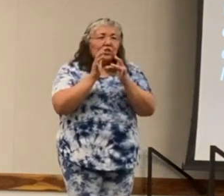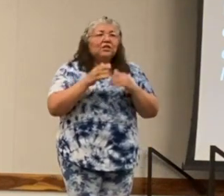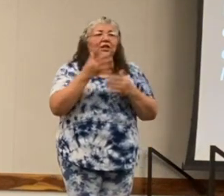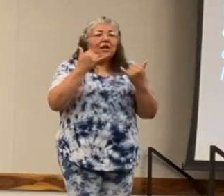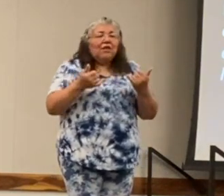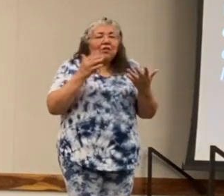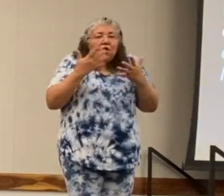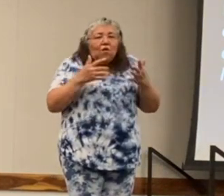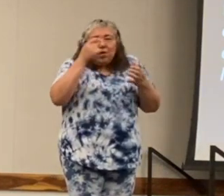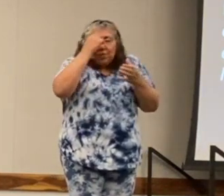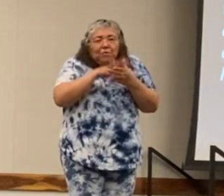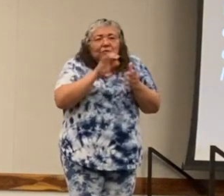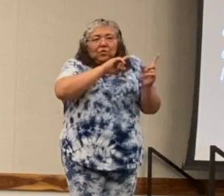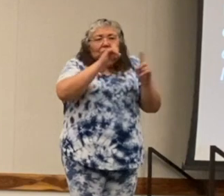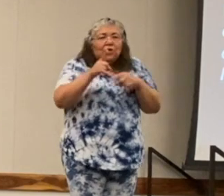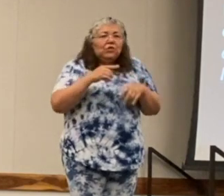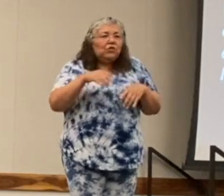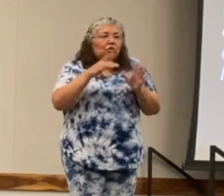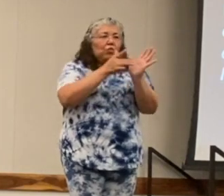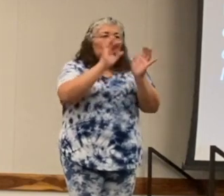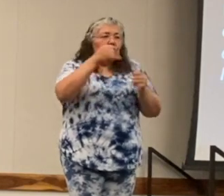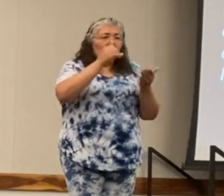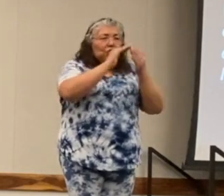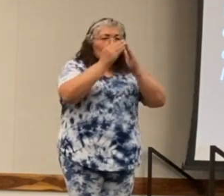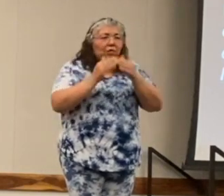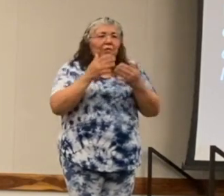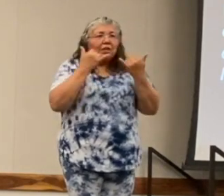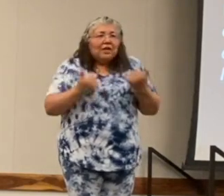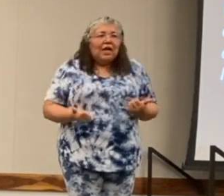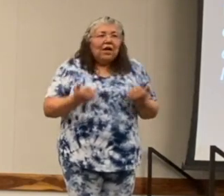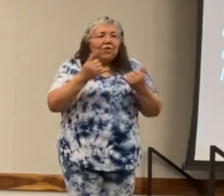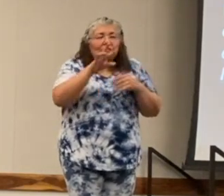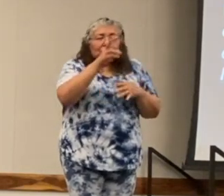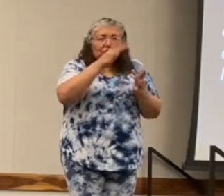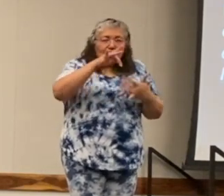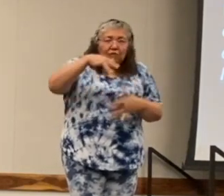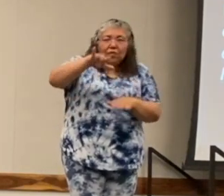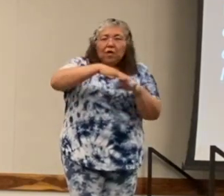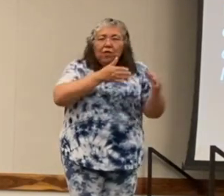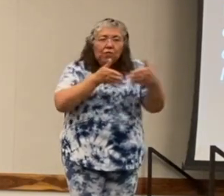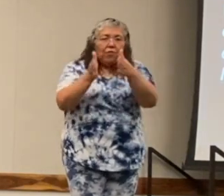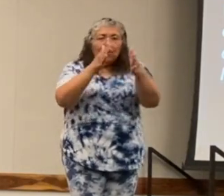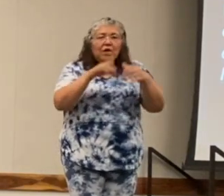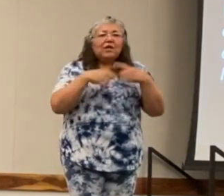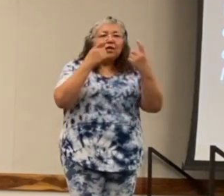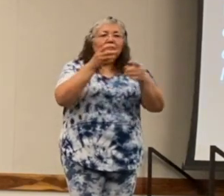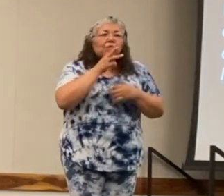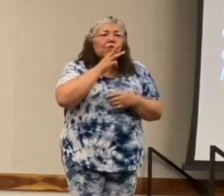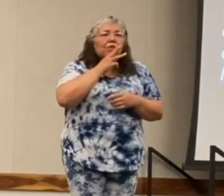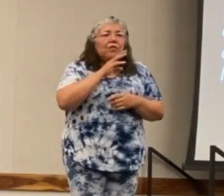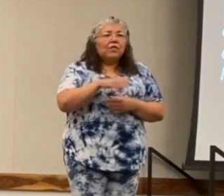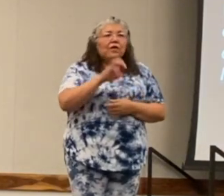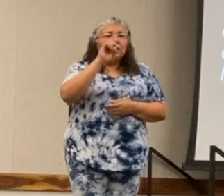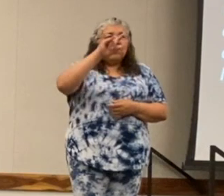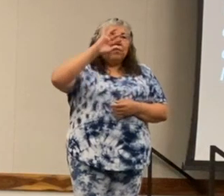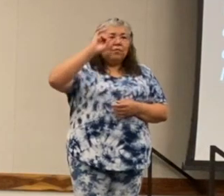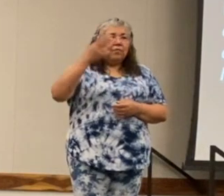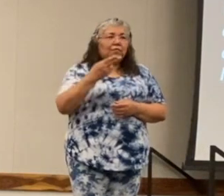a believer because he went to Jerusalem to worship. And here he is, as they're traveling down the road, they came to some water. And the eunuch said,